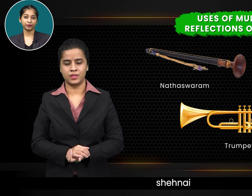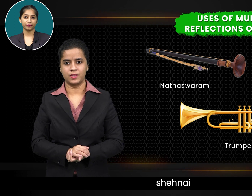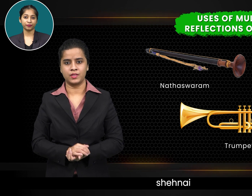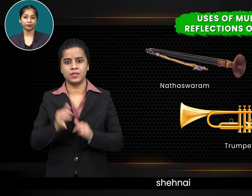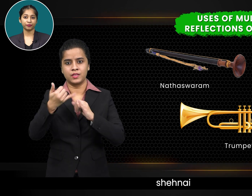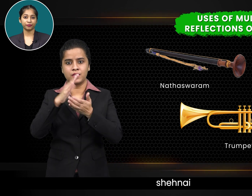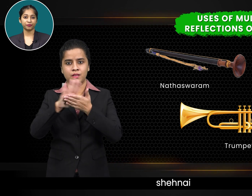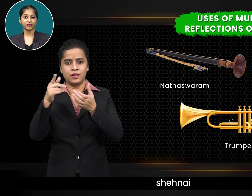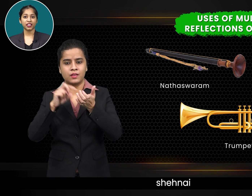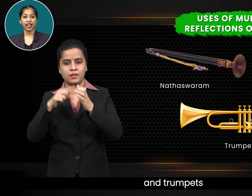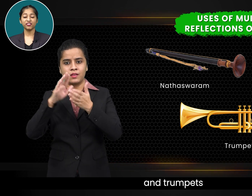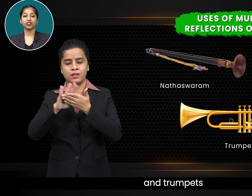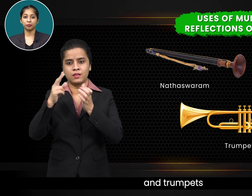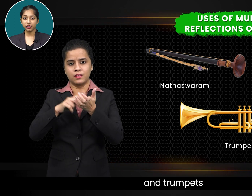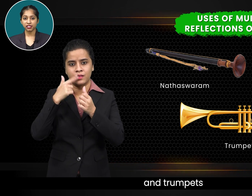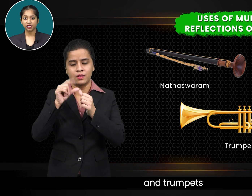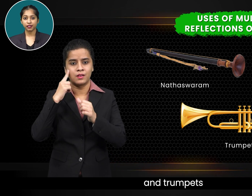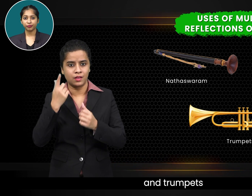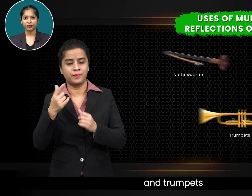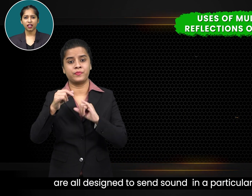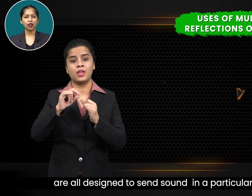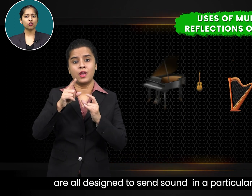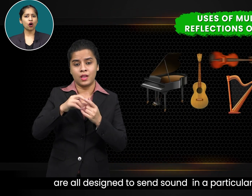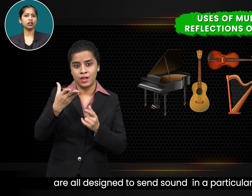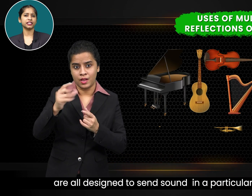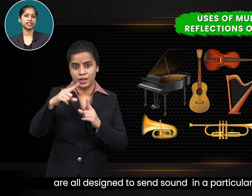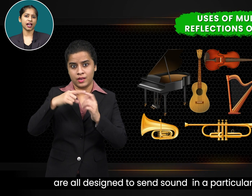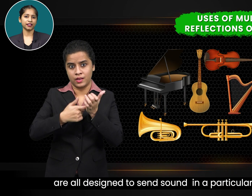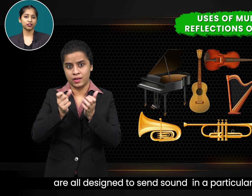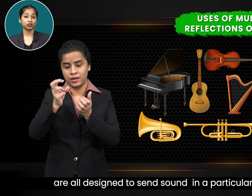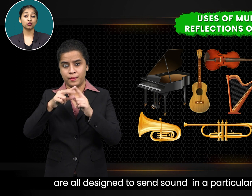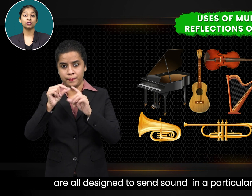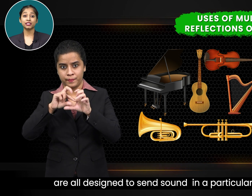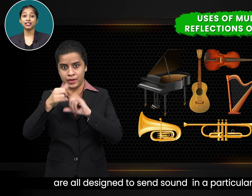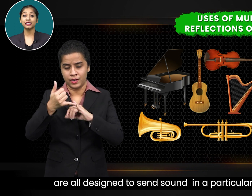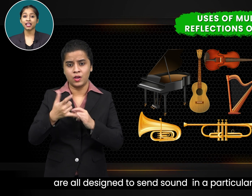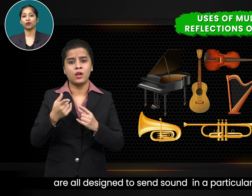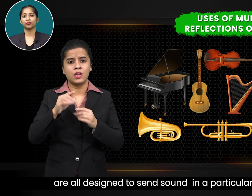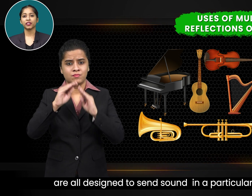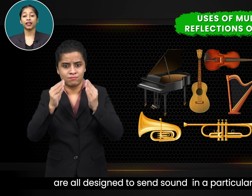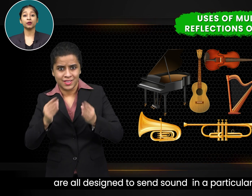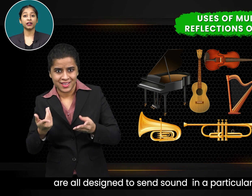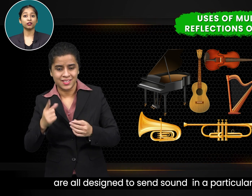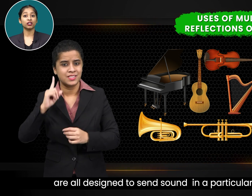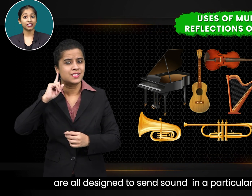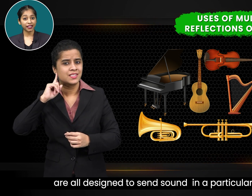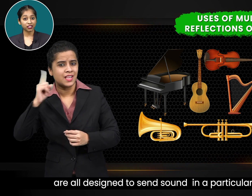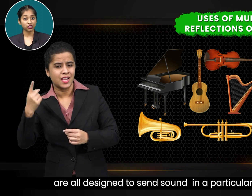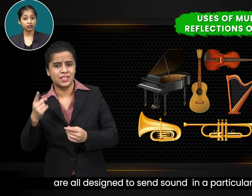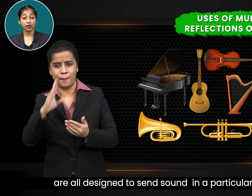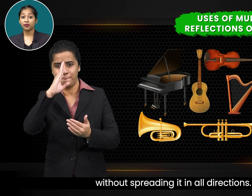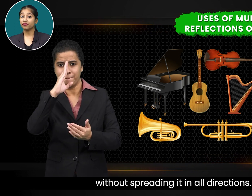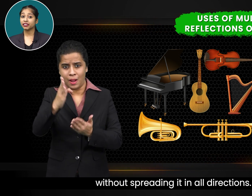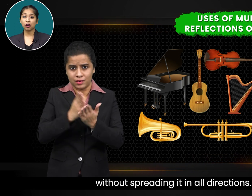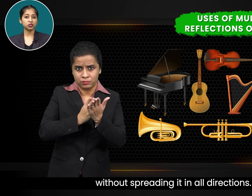shanai, and trumpets are all designed to send sound in a particular